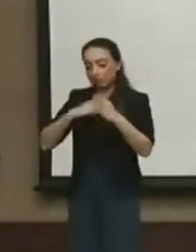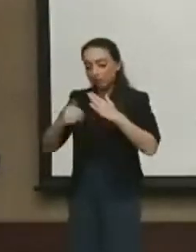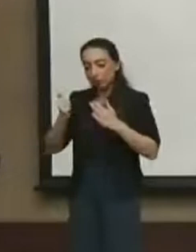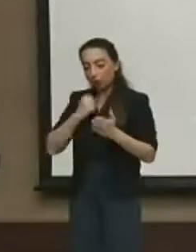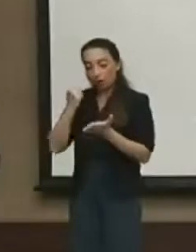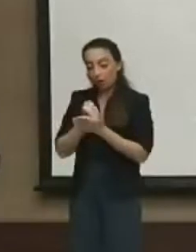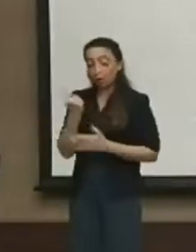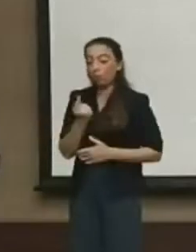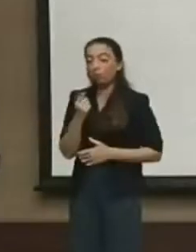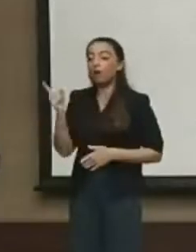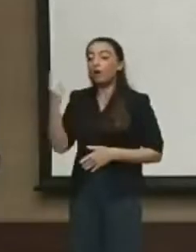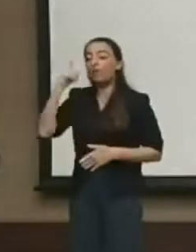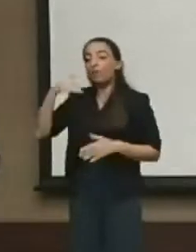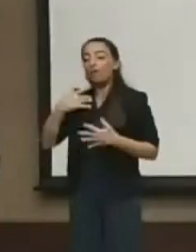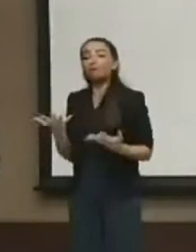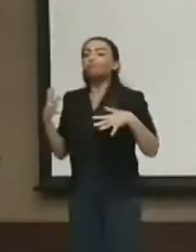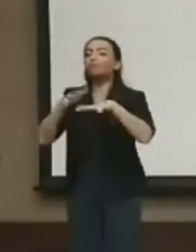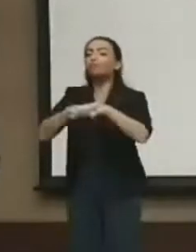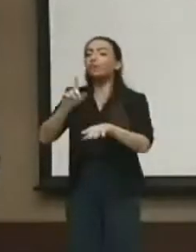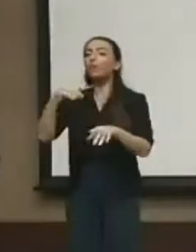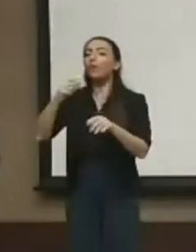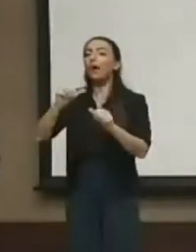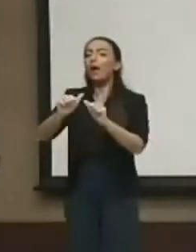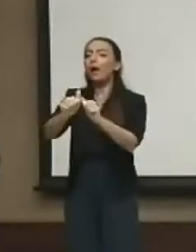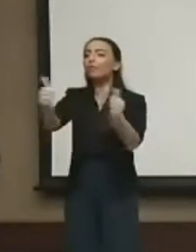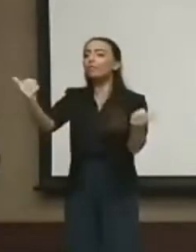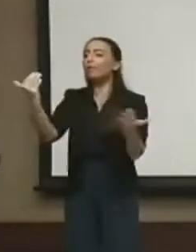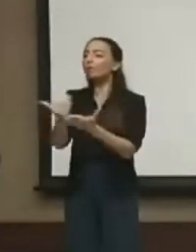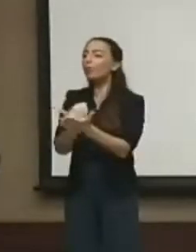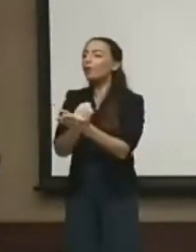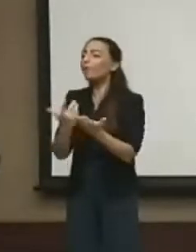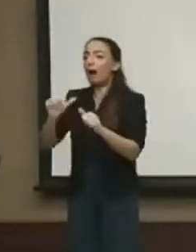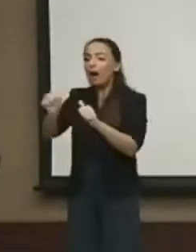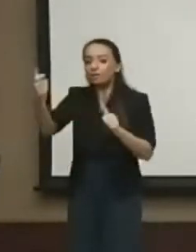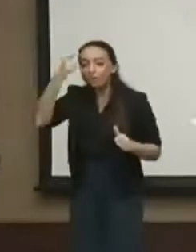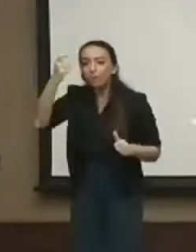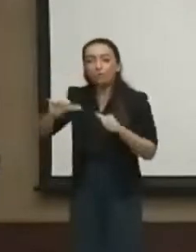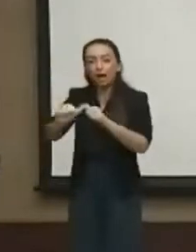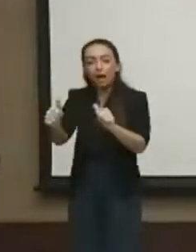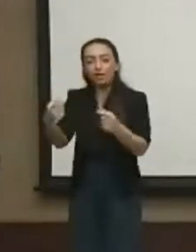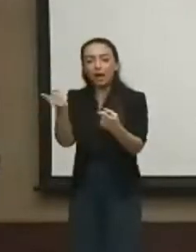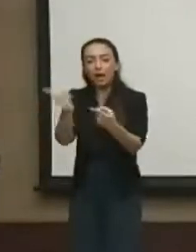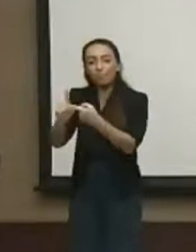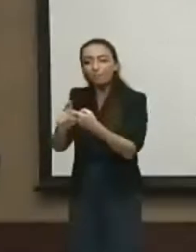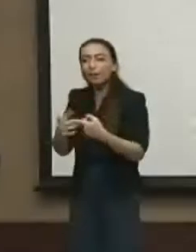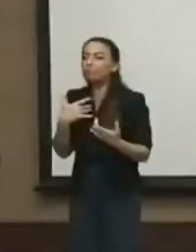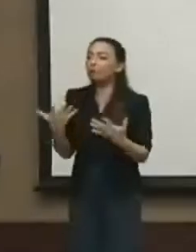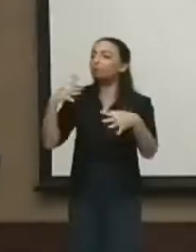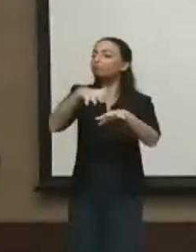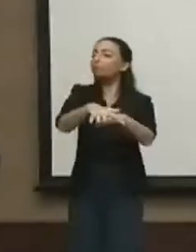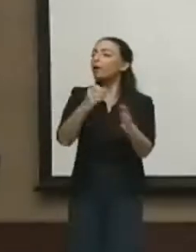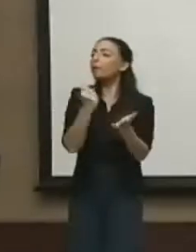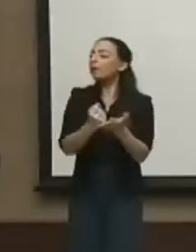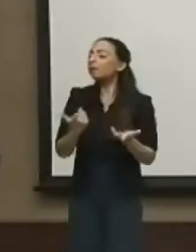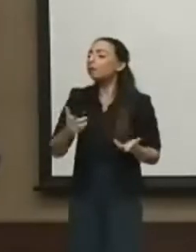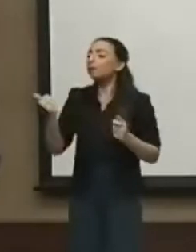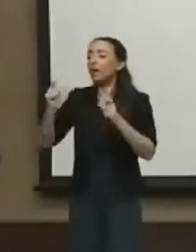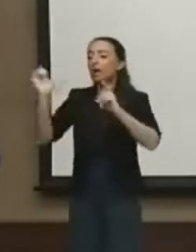but also participate in other issues that involve the community, like climate change. It